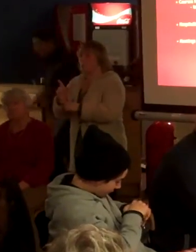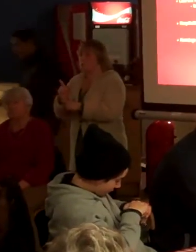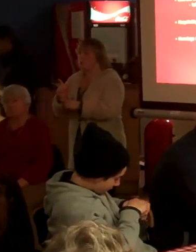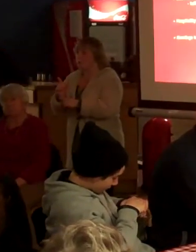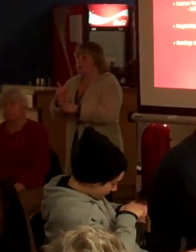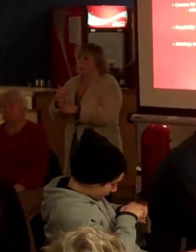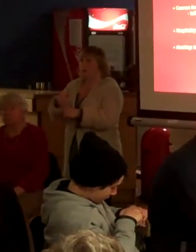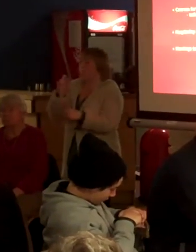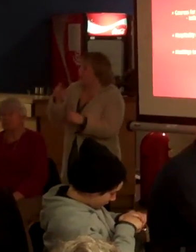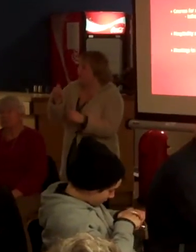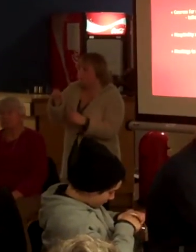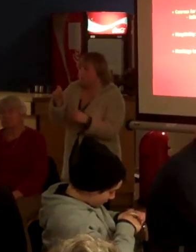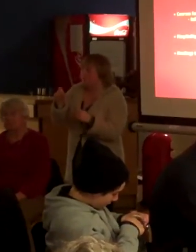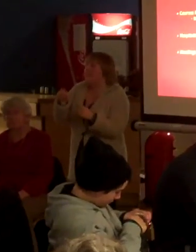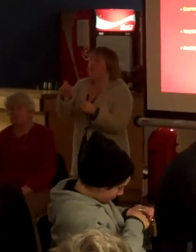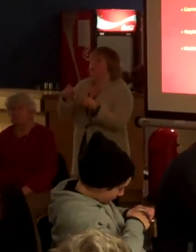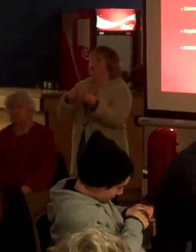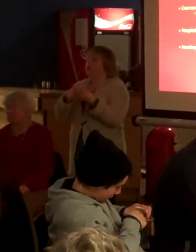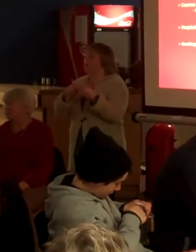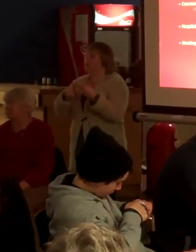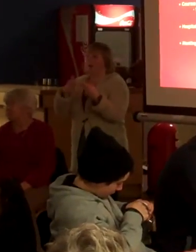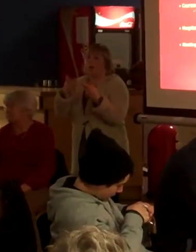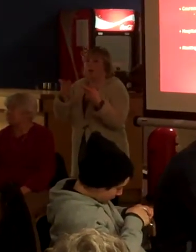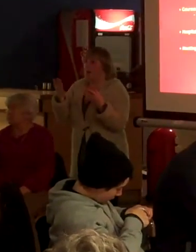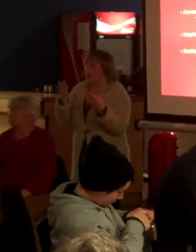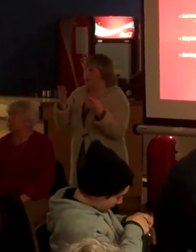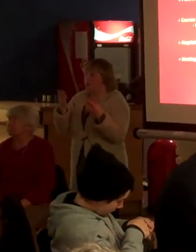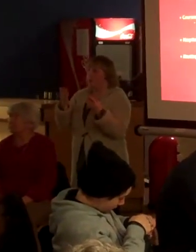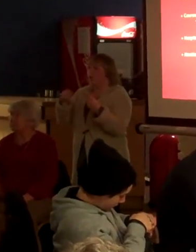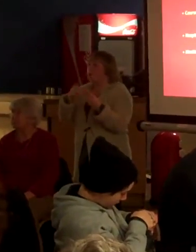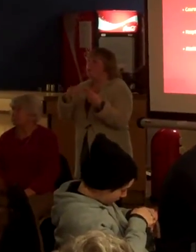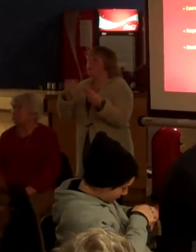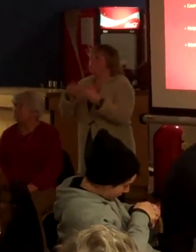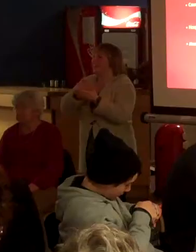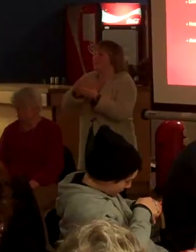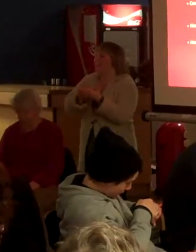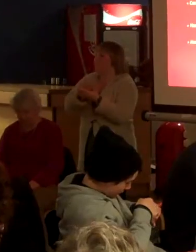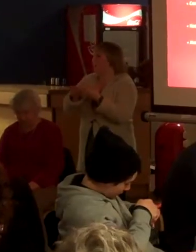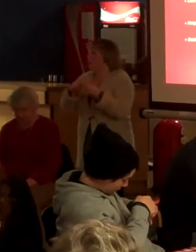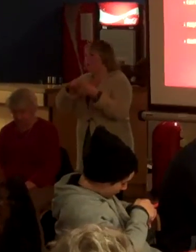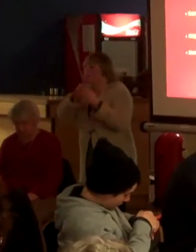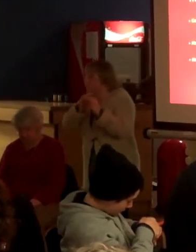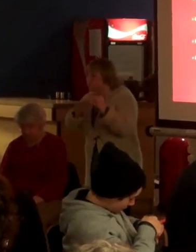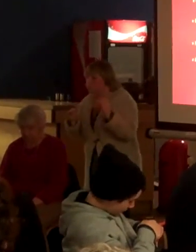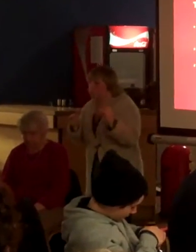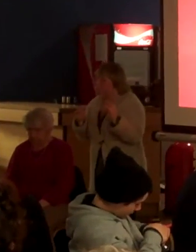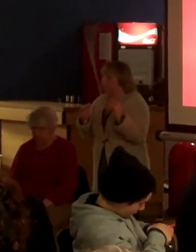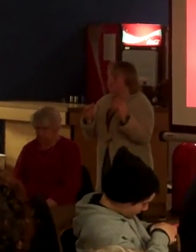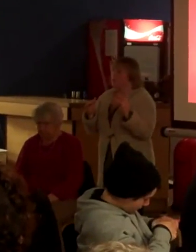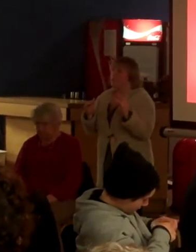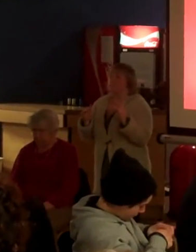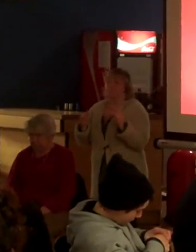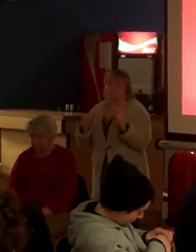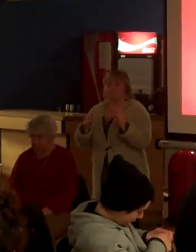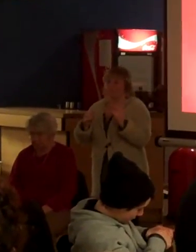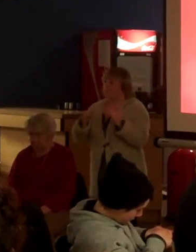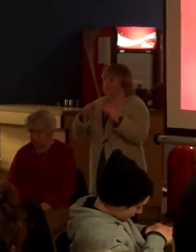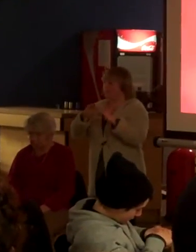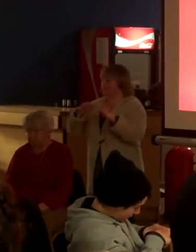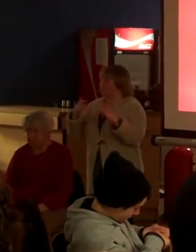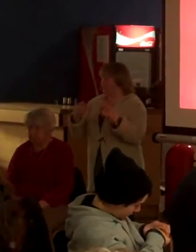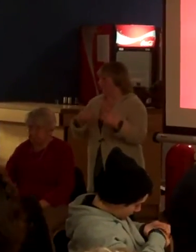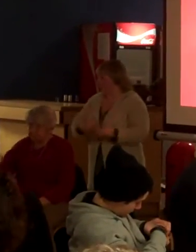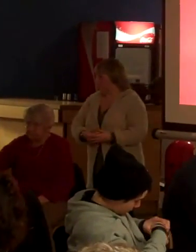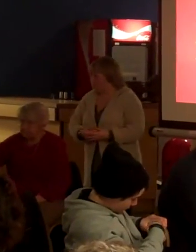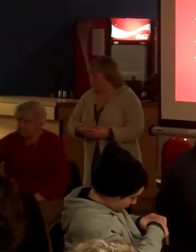carpentry, bricklaying, motor mechanics, simple, basically electro engineering and all these things, plumbing.